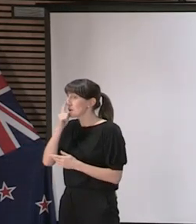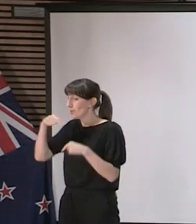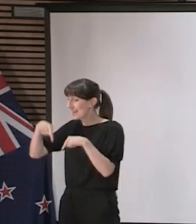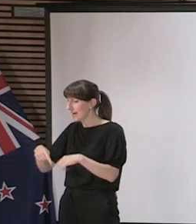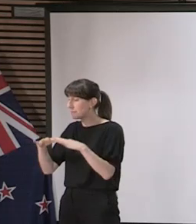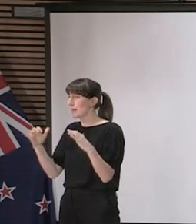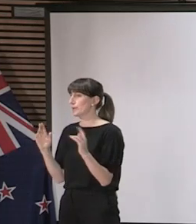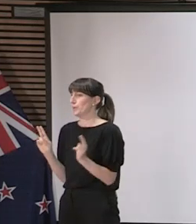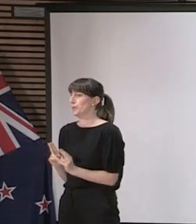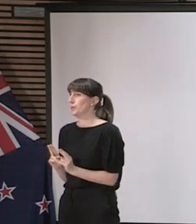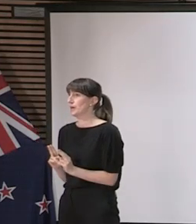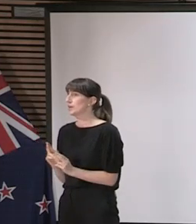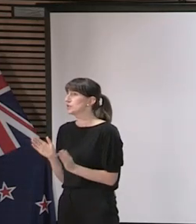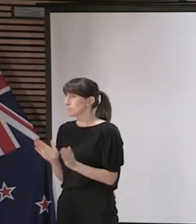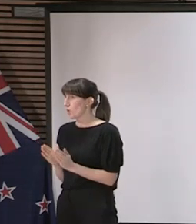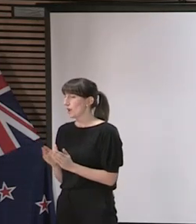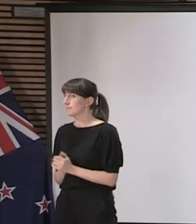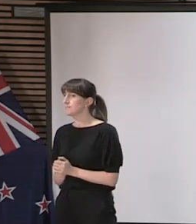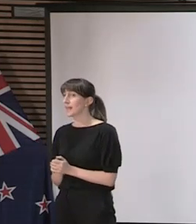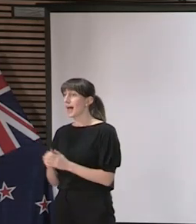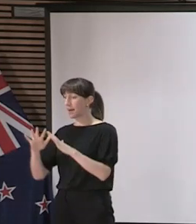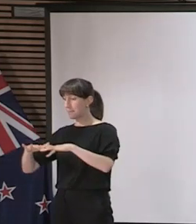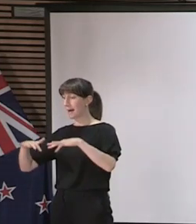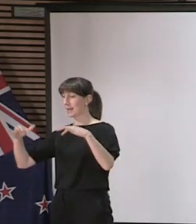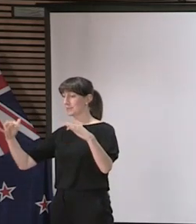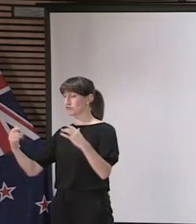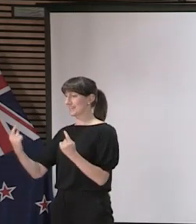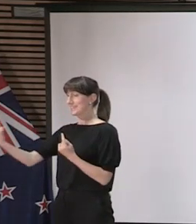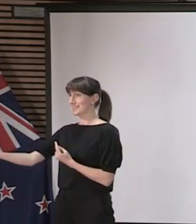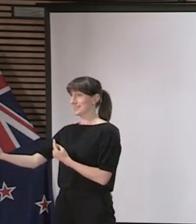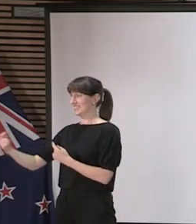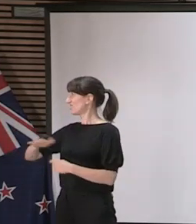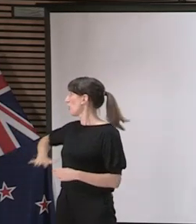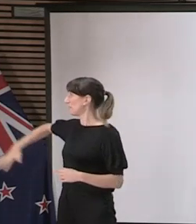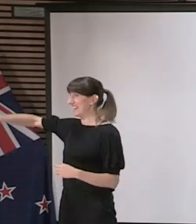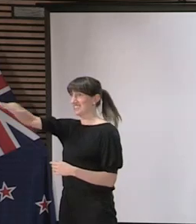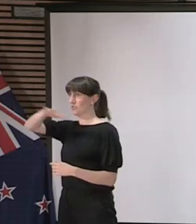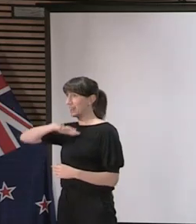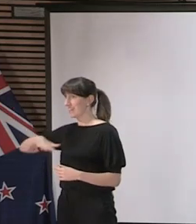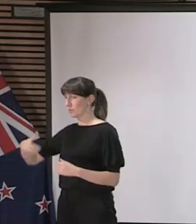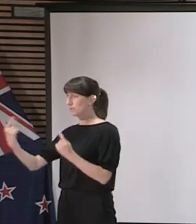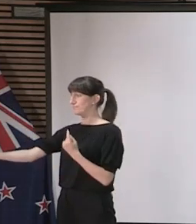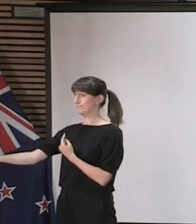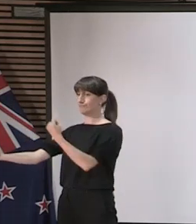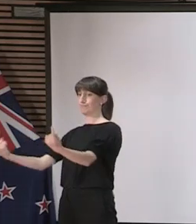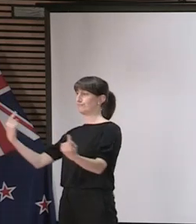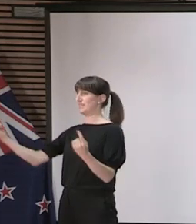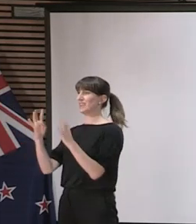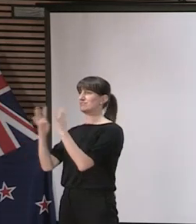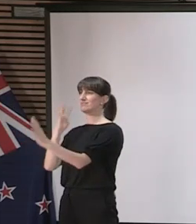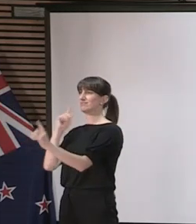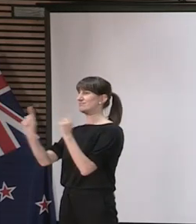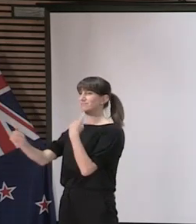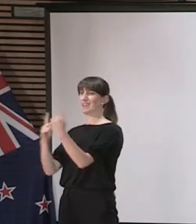maintaining social distancing right the way through the parliamentary complex. You will remember from the brief period that we had at level 3